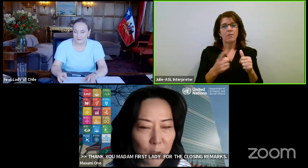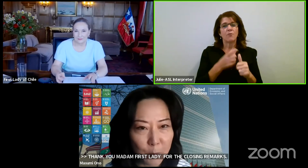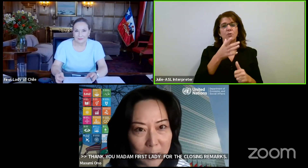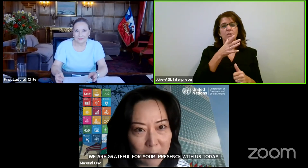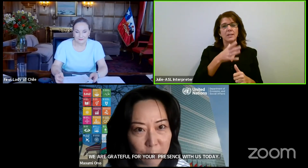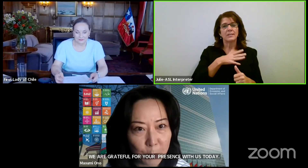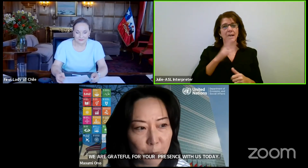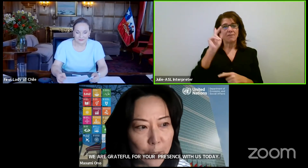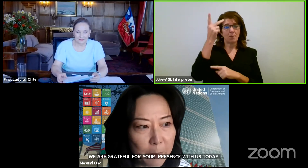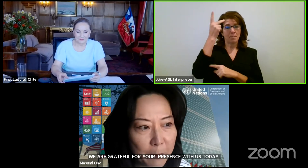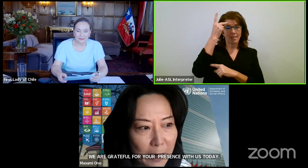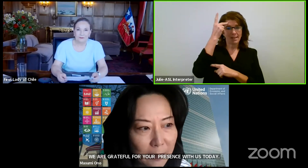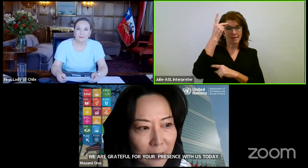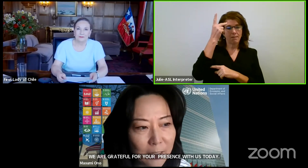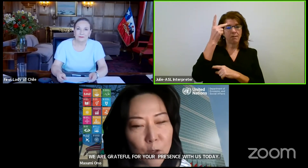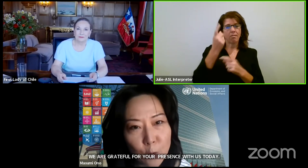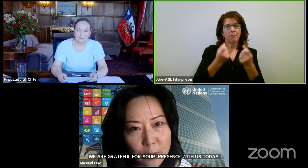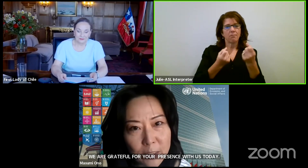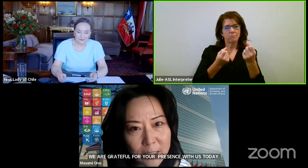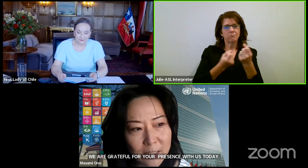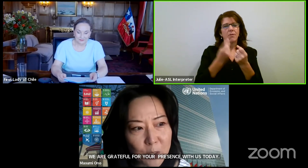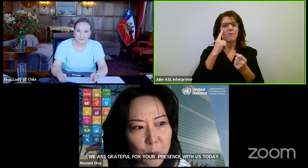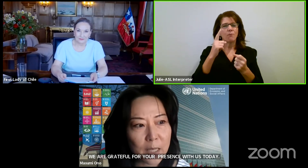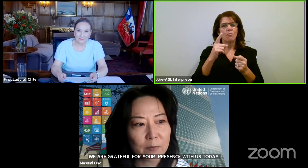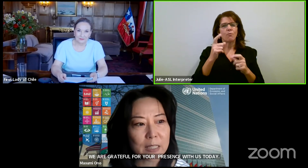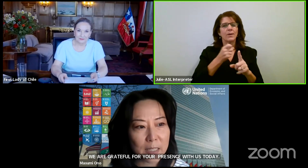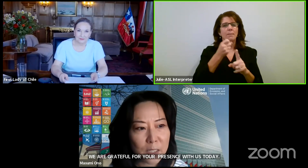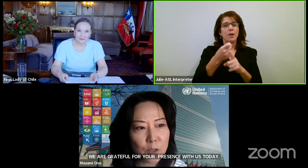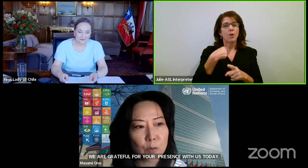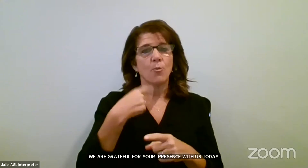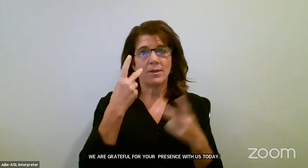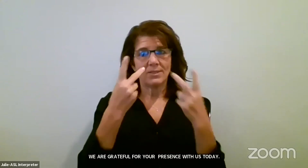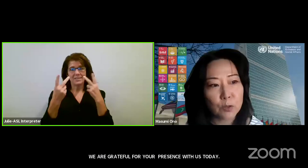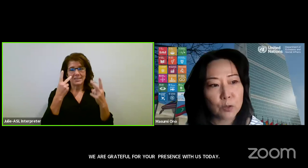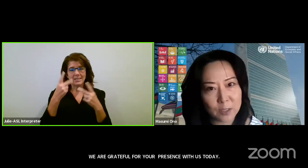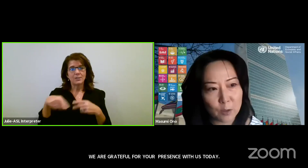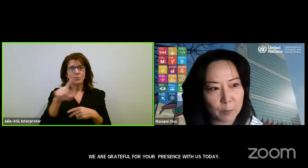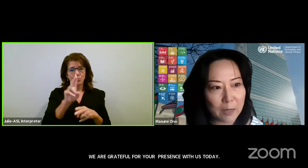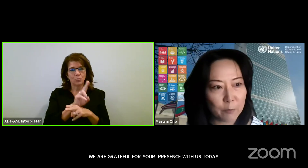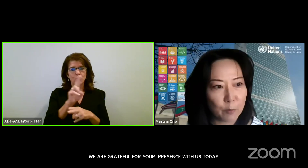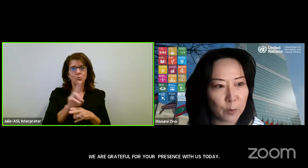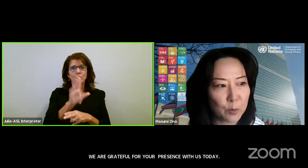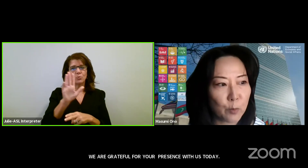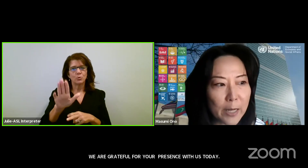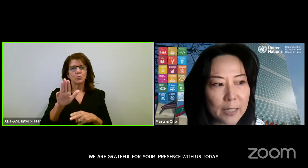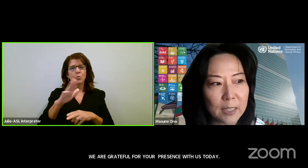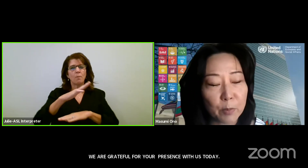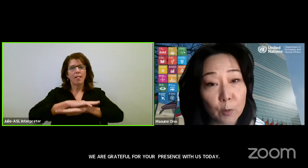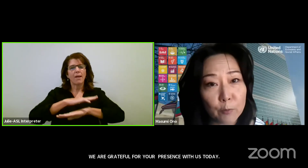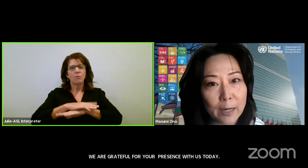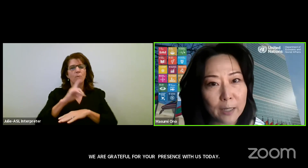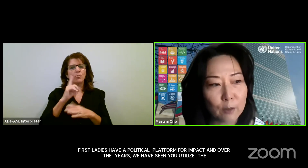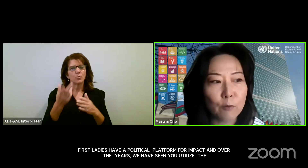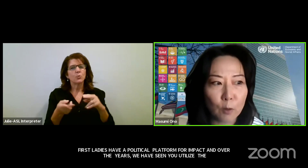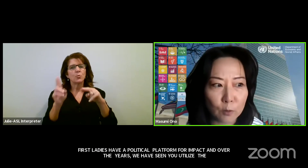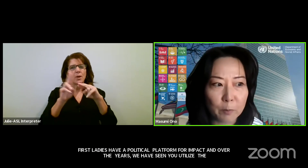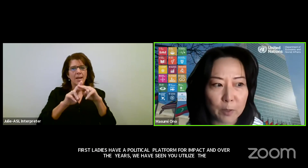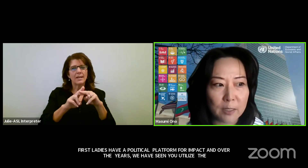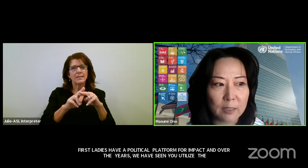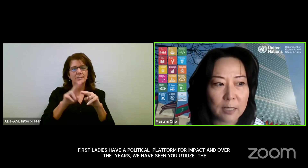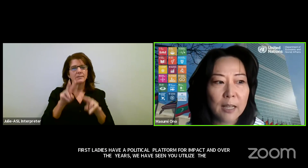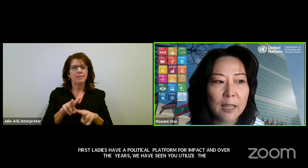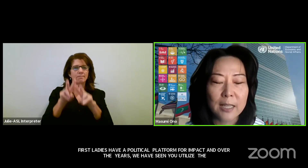a political platform for impact, and over the years, we have seen you utilize your platform to raise the profile of